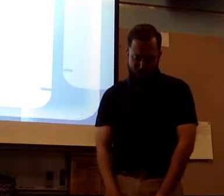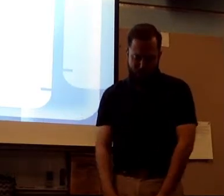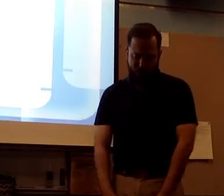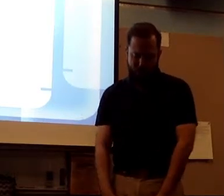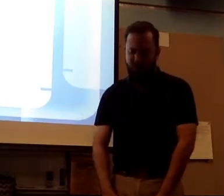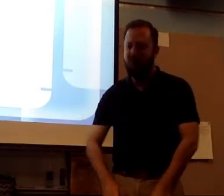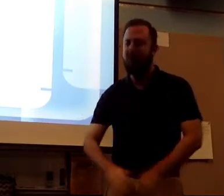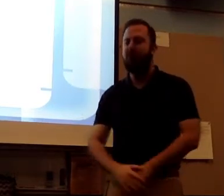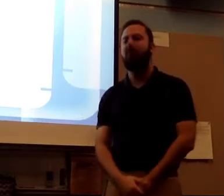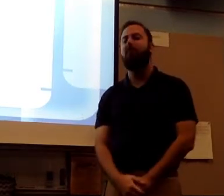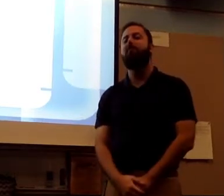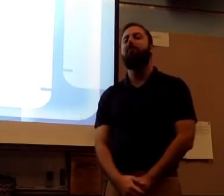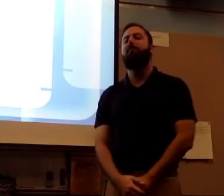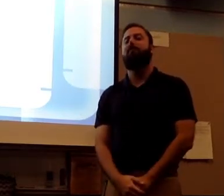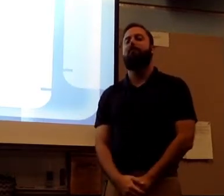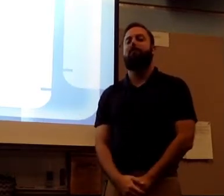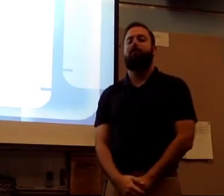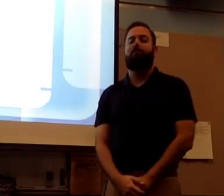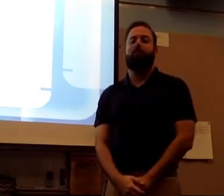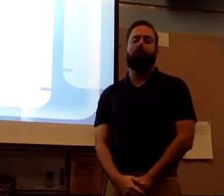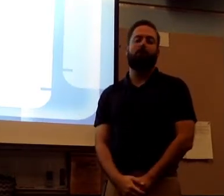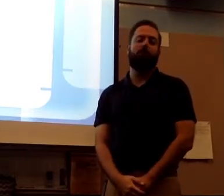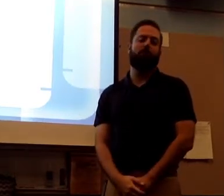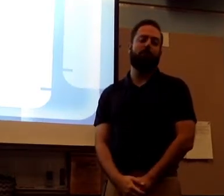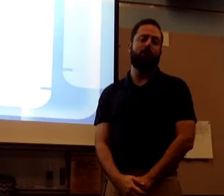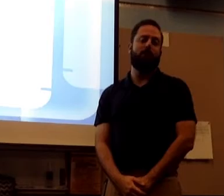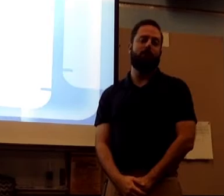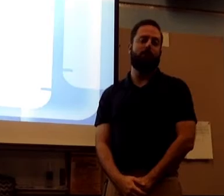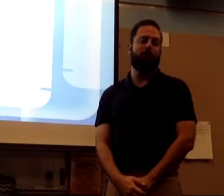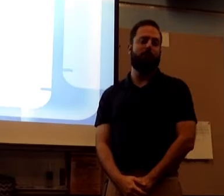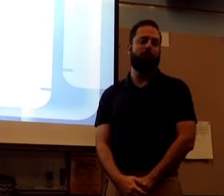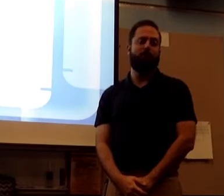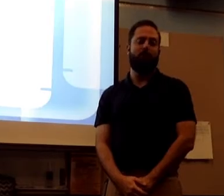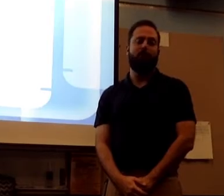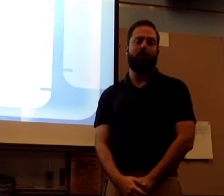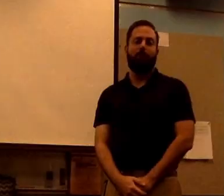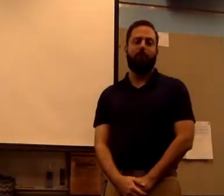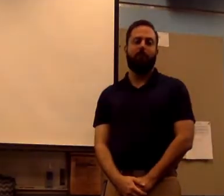Good job, you